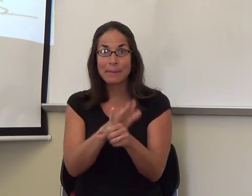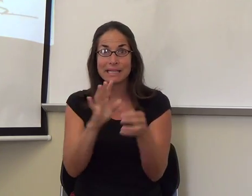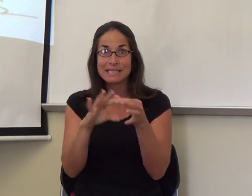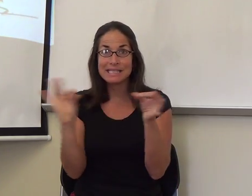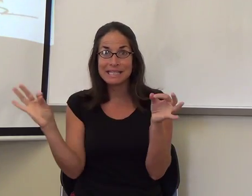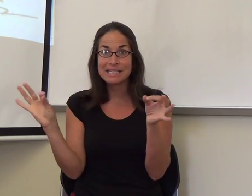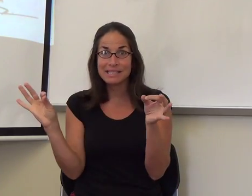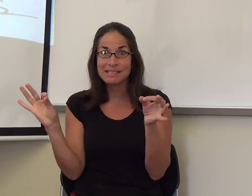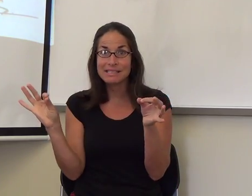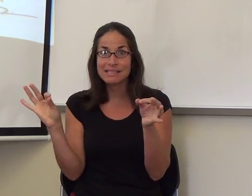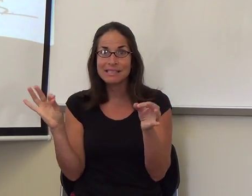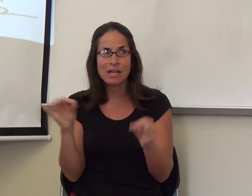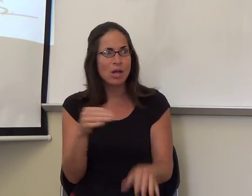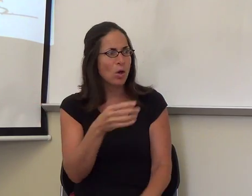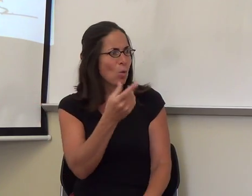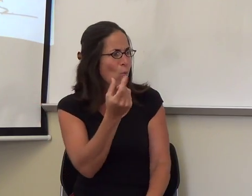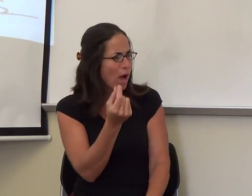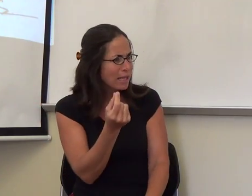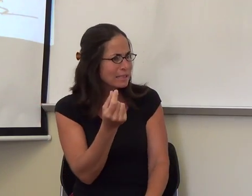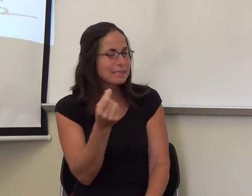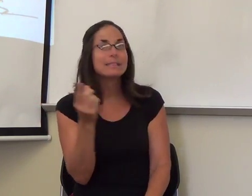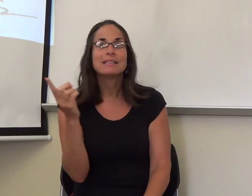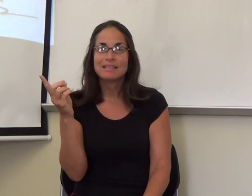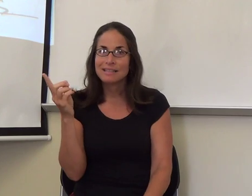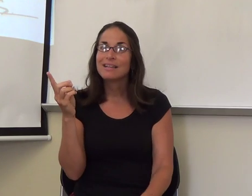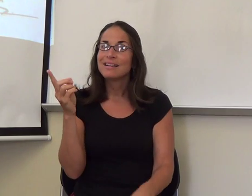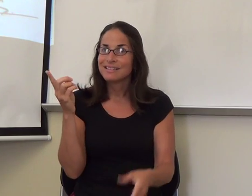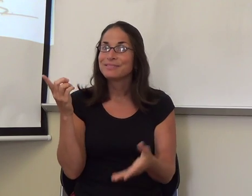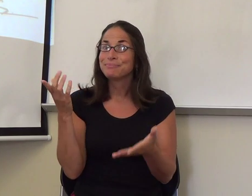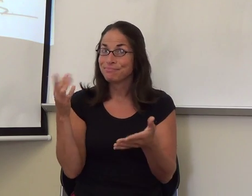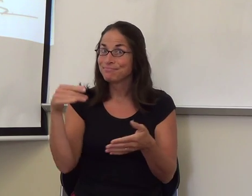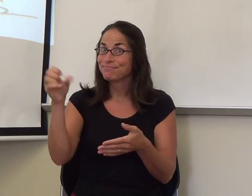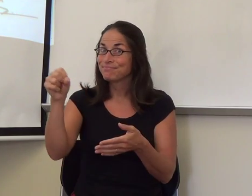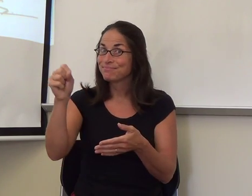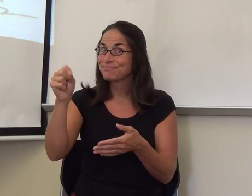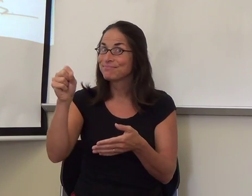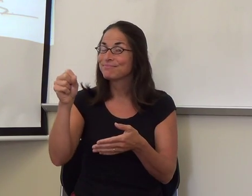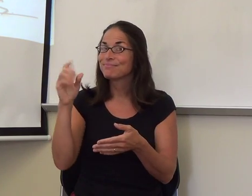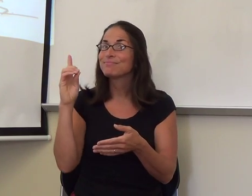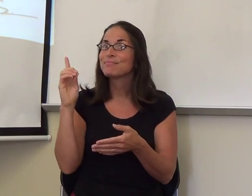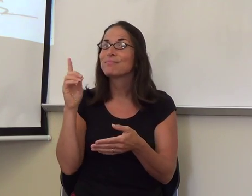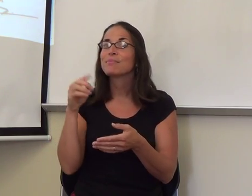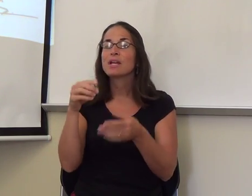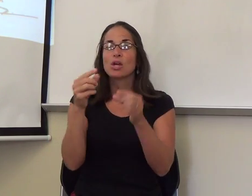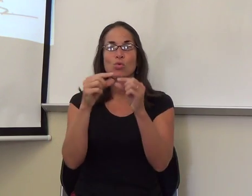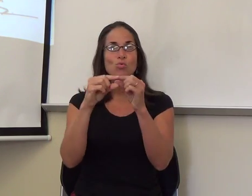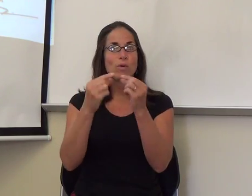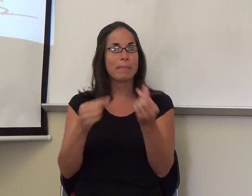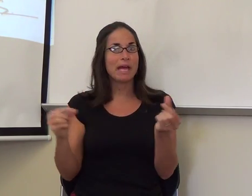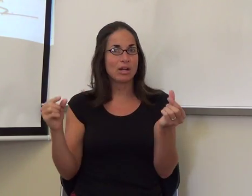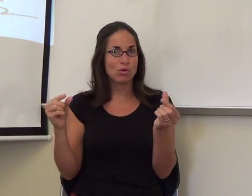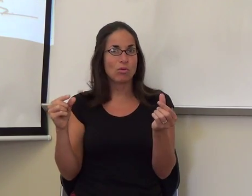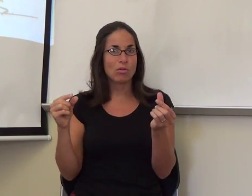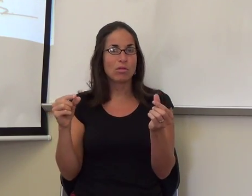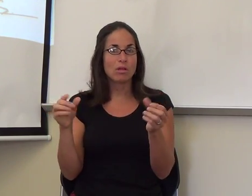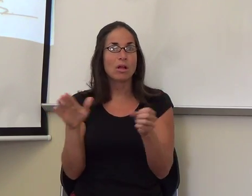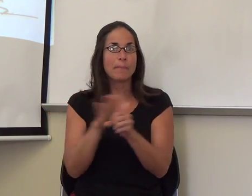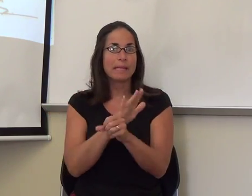of the things we have to get straight about complete sentences. There are grammatically complete sentences,